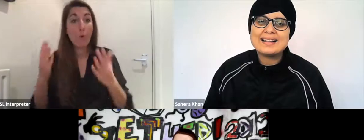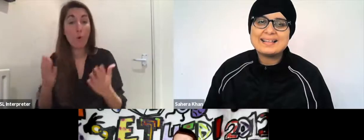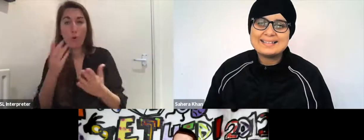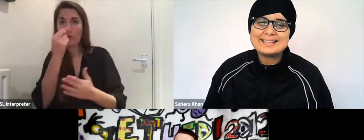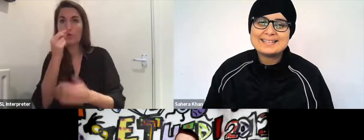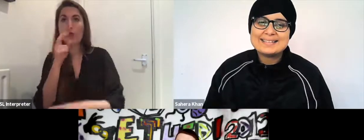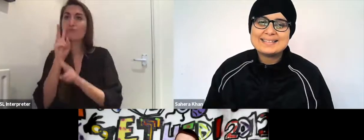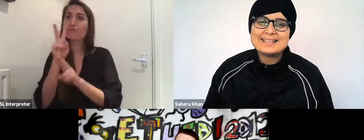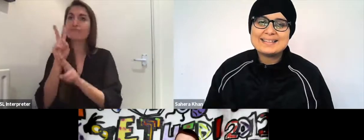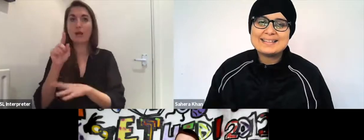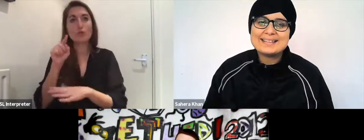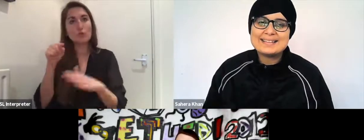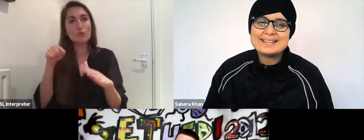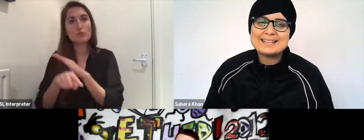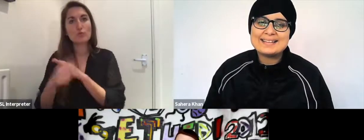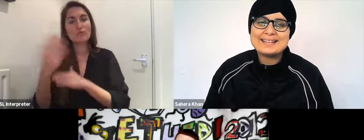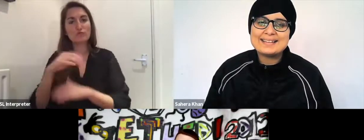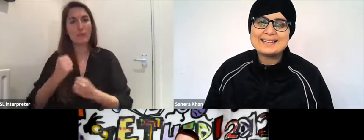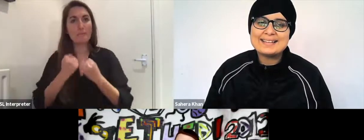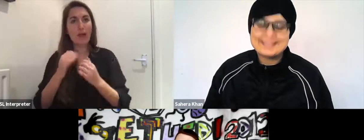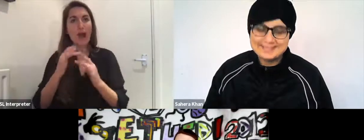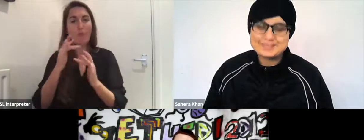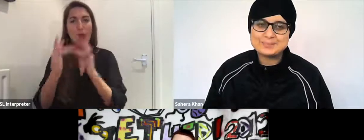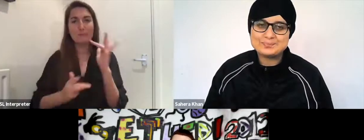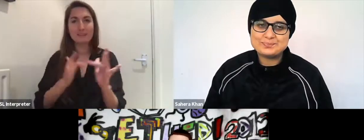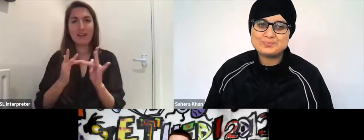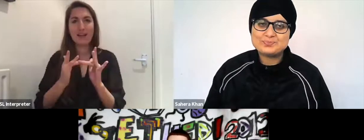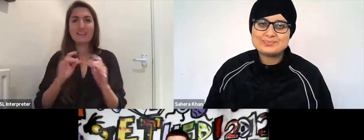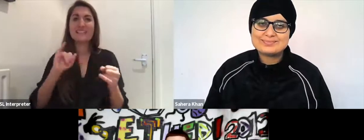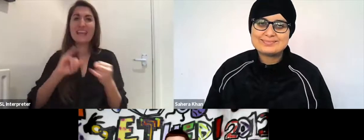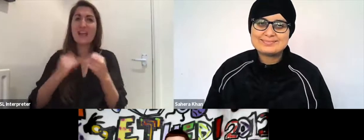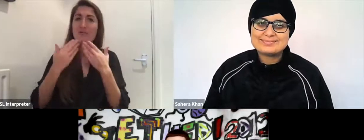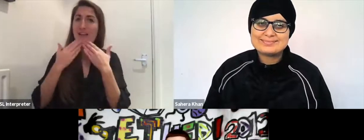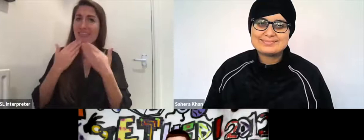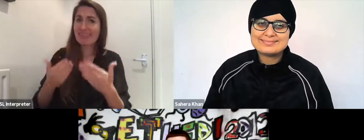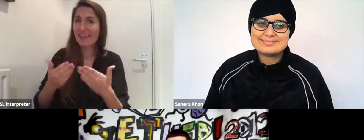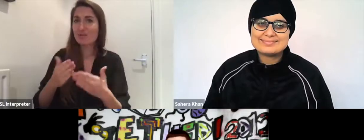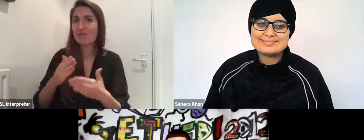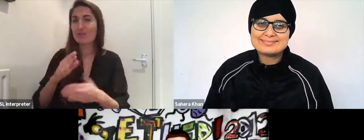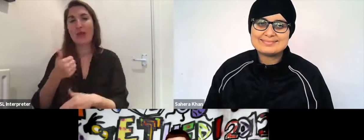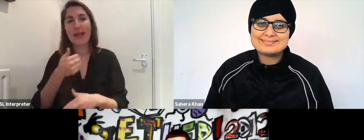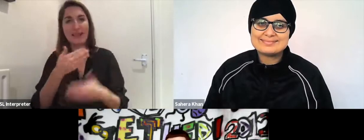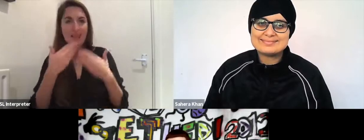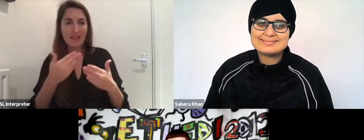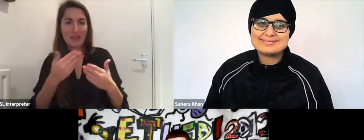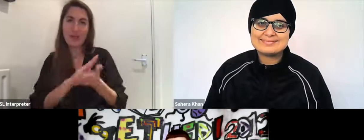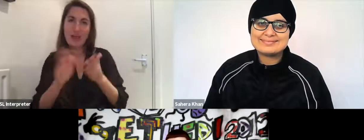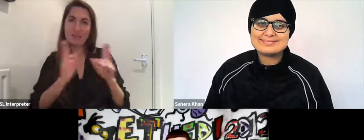website. So, thank you so much, Sahira, and thank you, Harry, for interpreting.